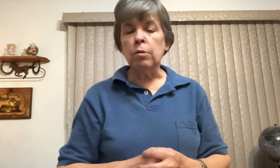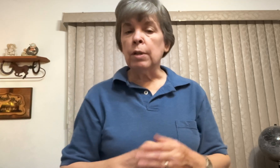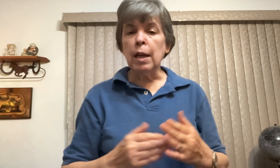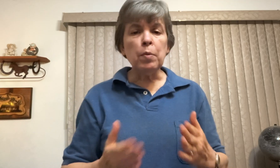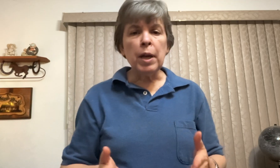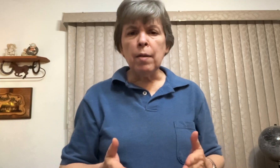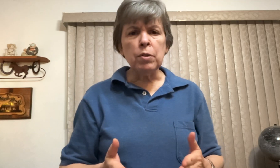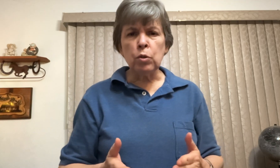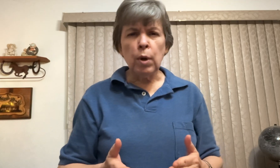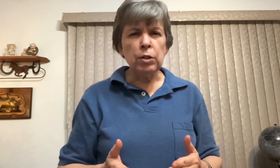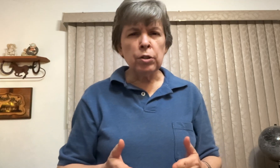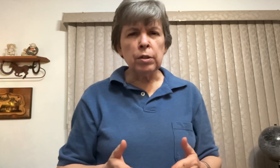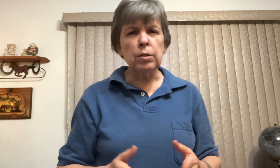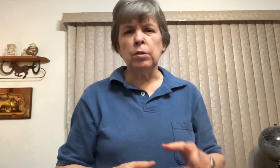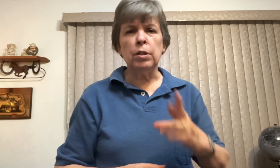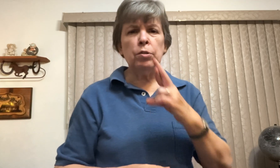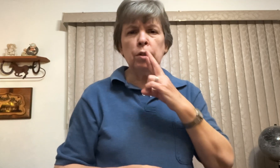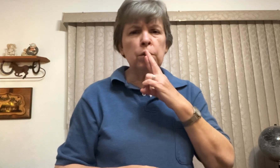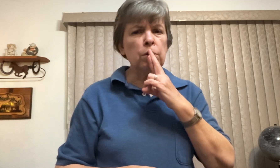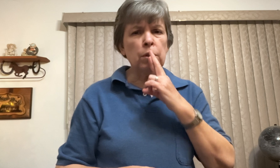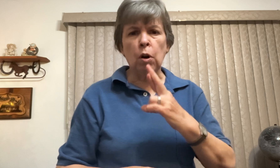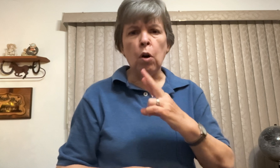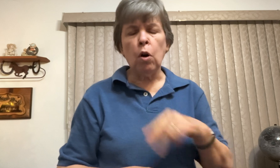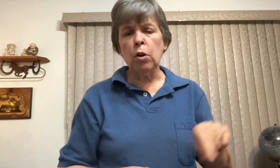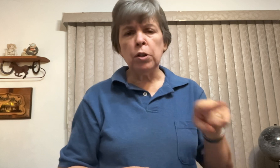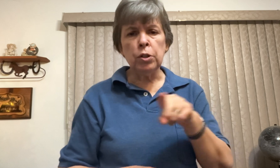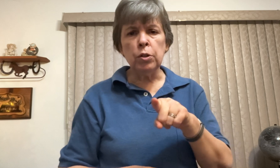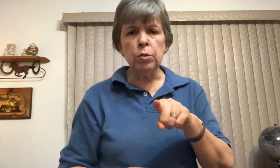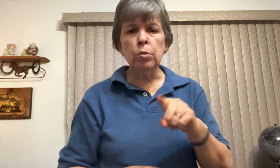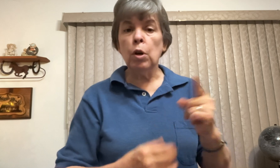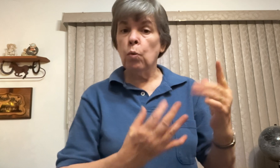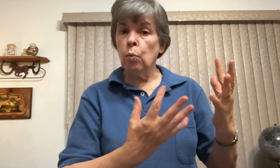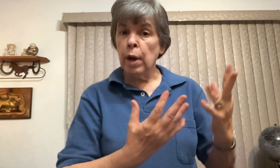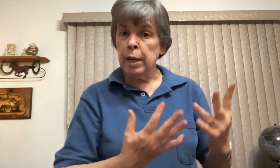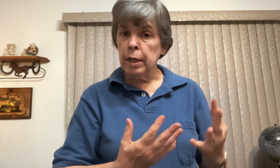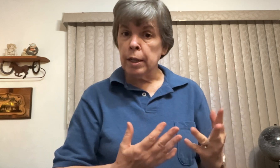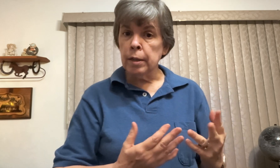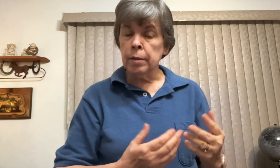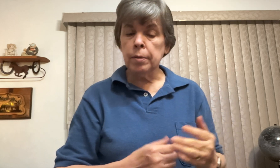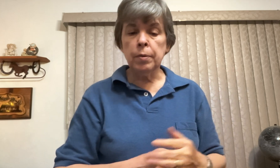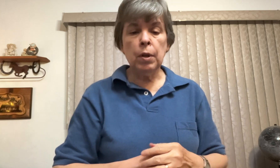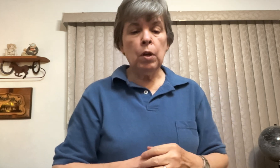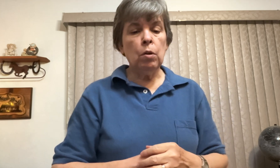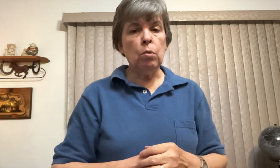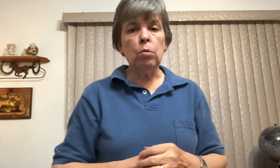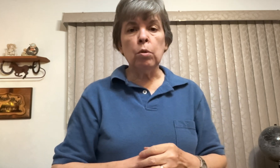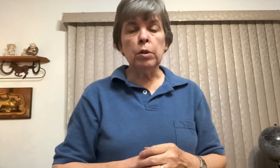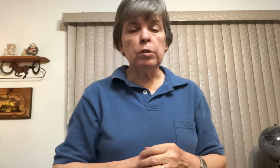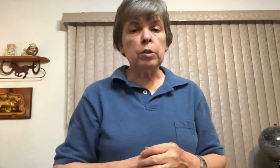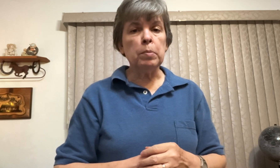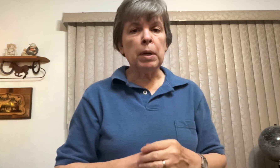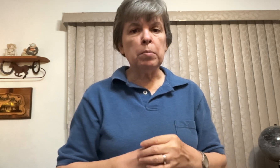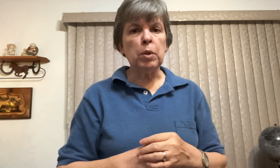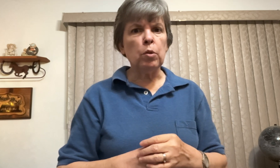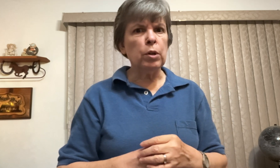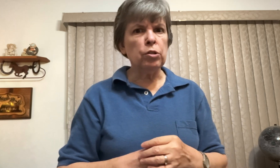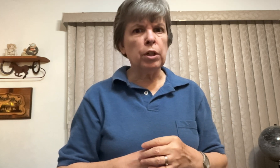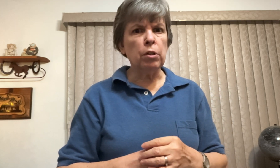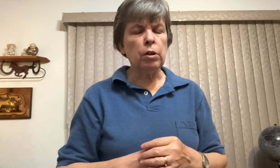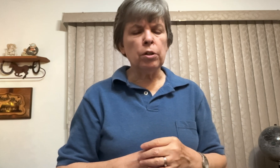again, we have this question, and you can do the are you waiting, or you just might put a questioning look on your